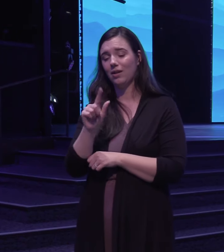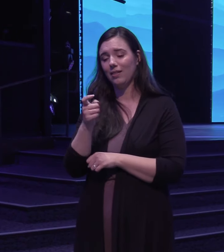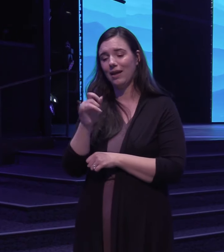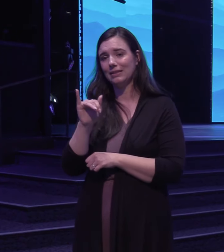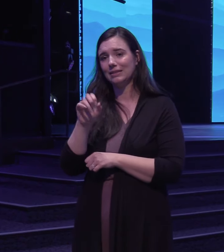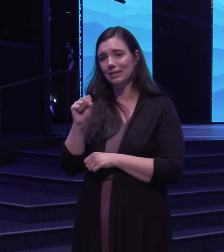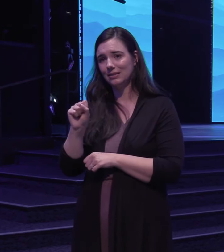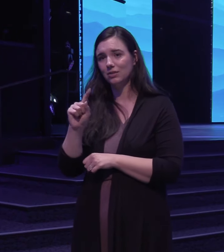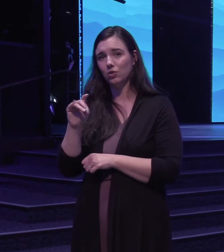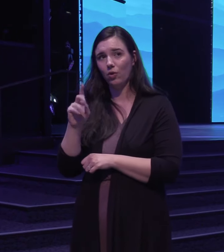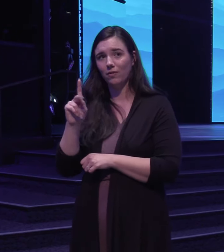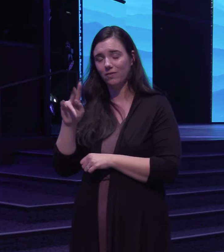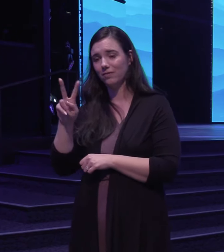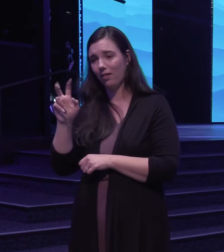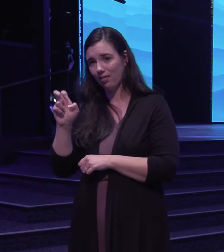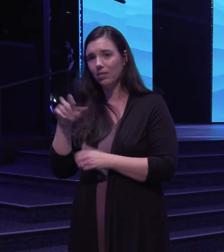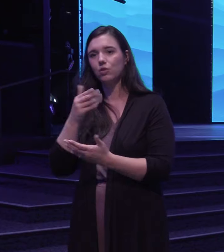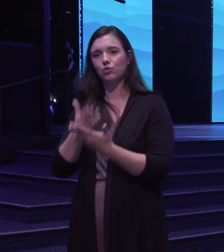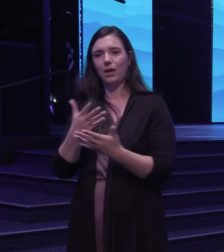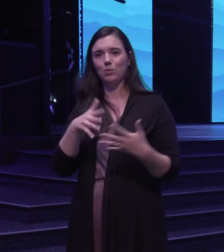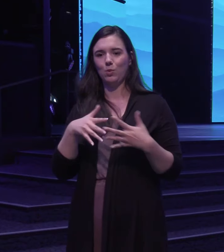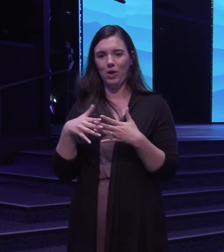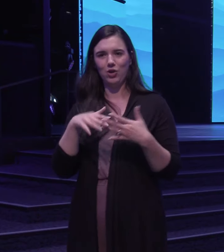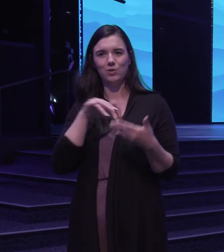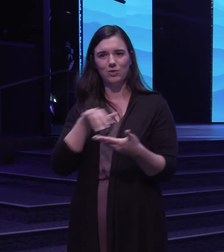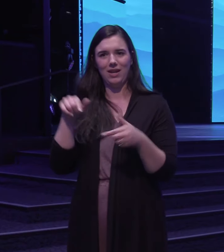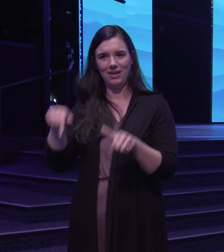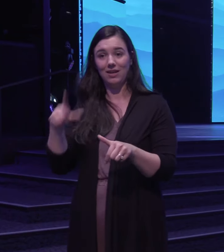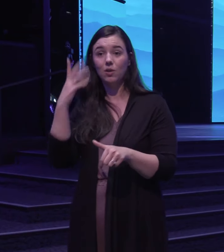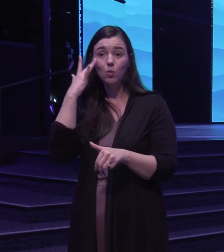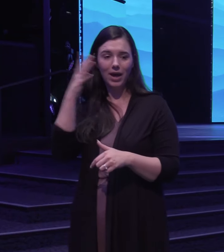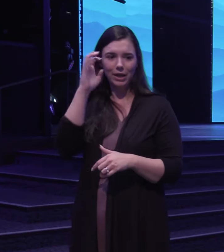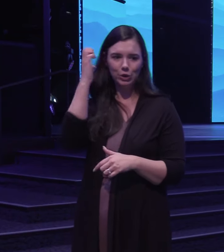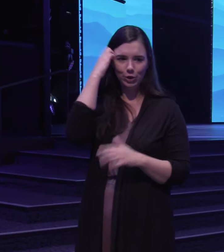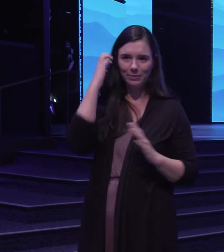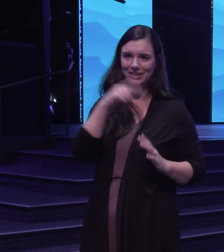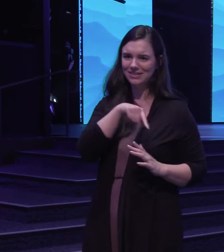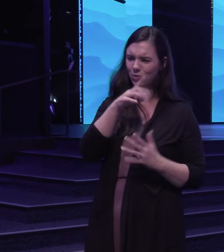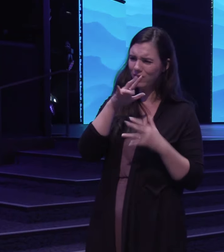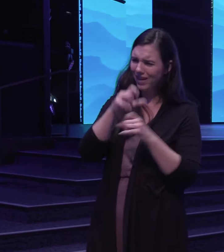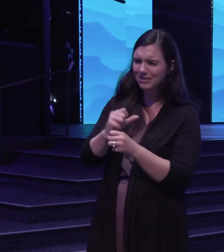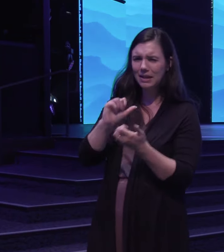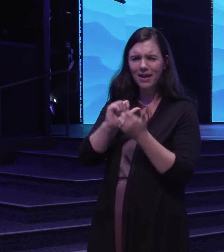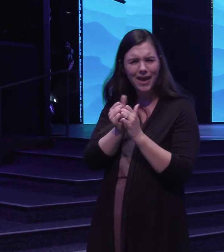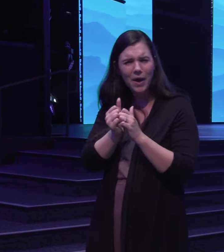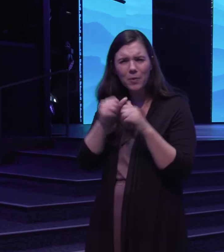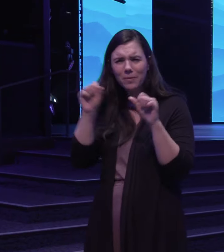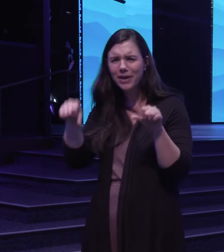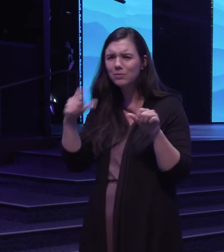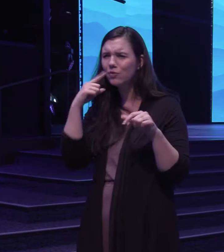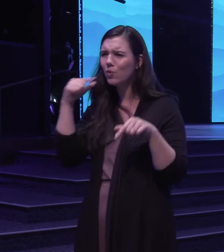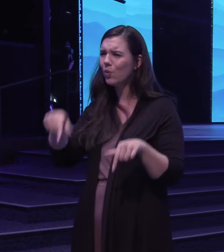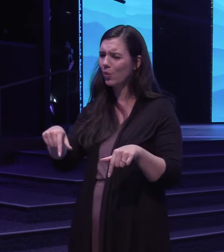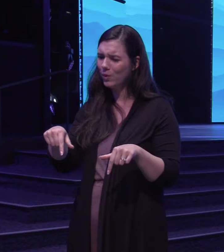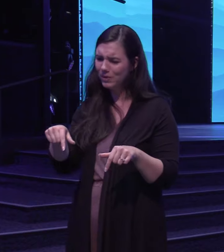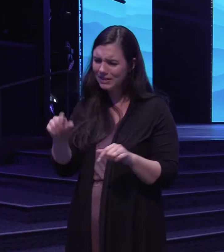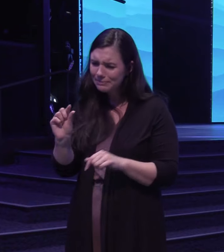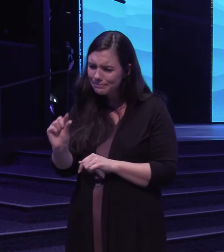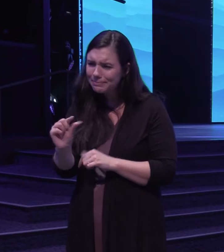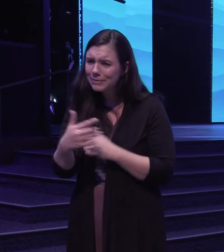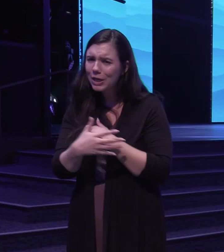Tocqueville came to America to study it because the Europeans were fascinated. How could this fledgling